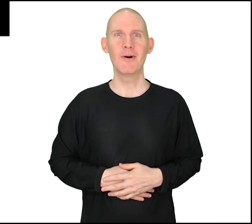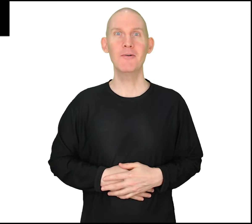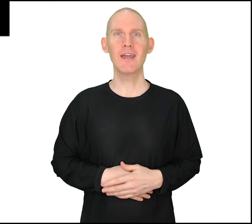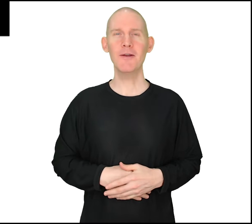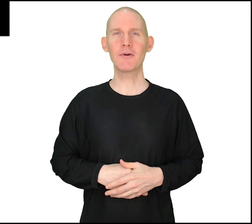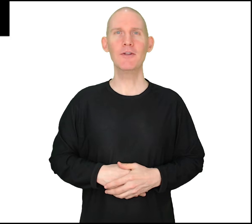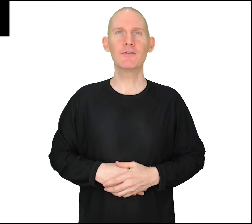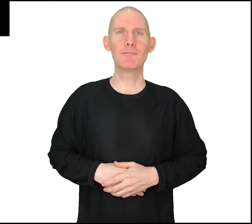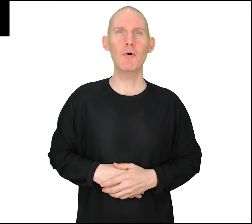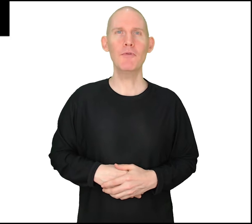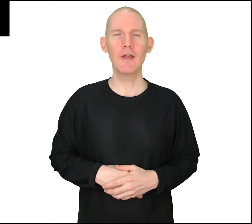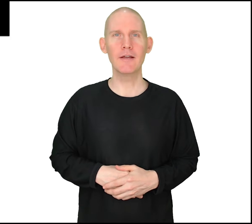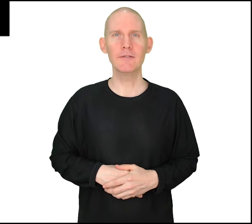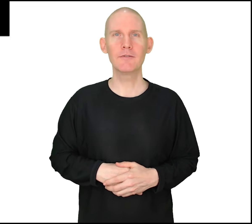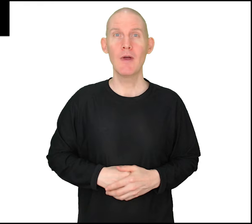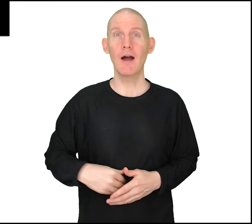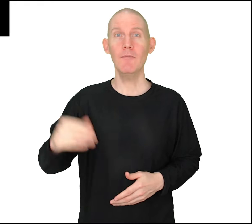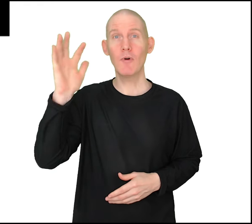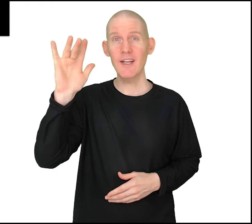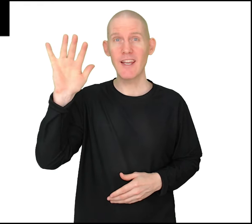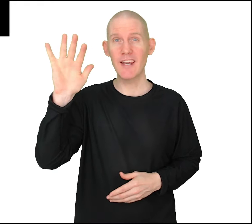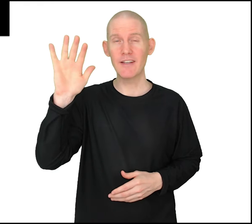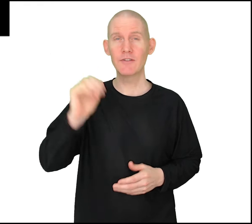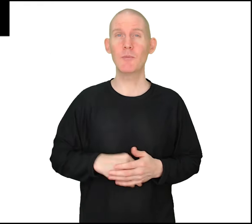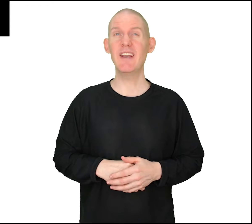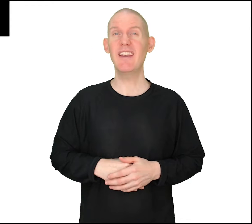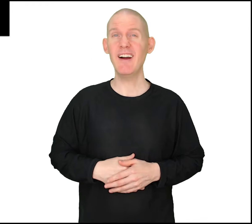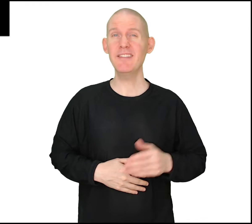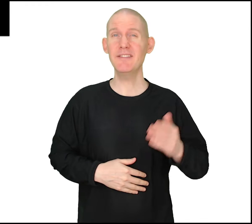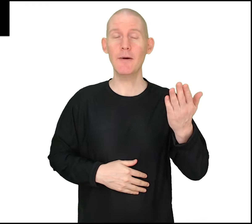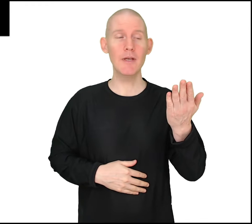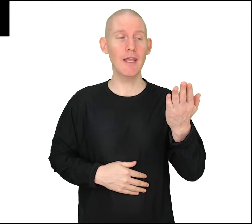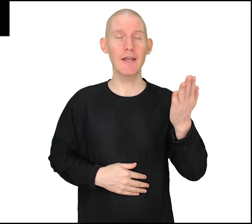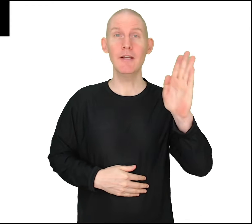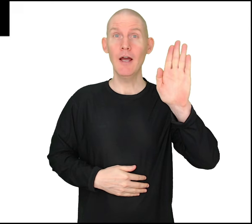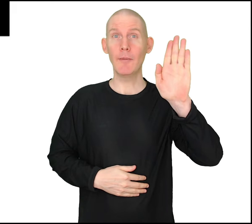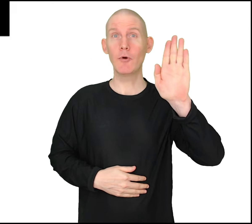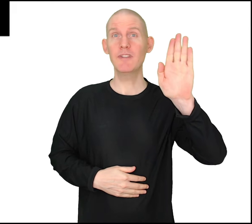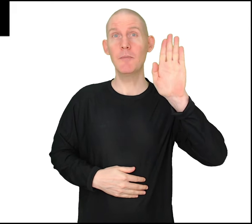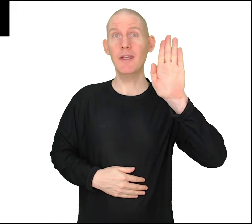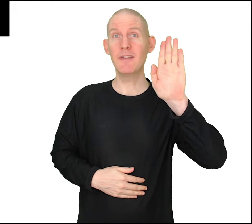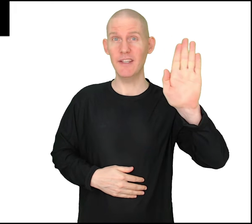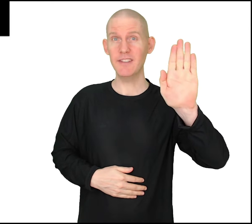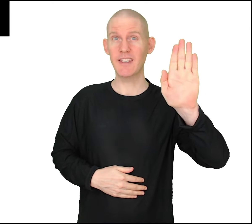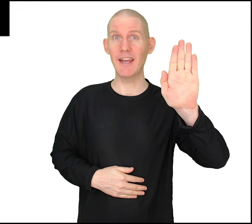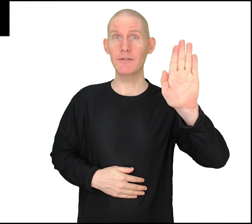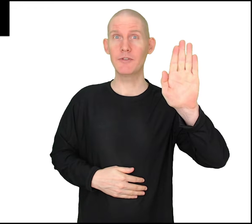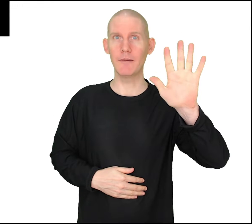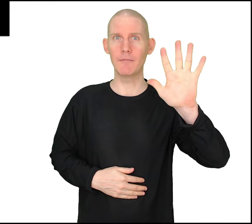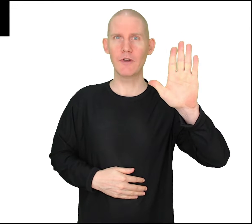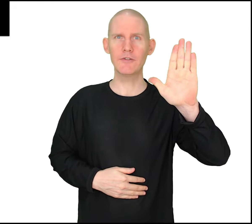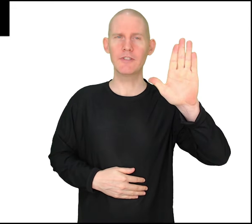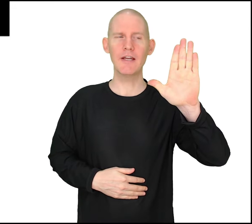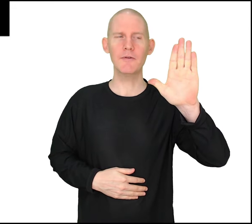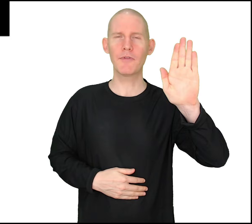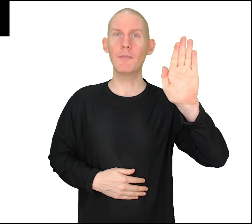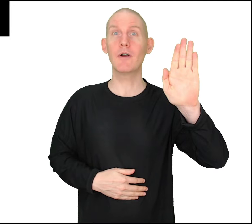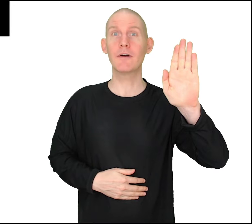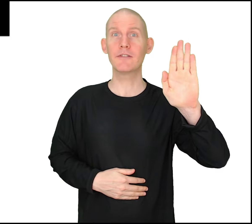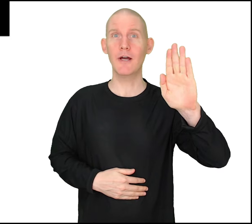Okay, we're going to use both hands. I'm right-handed, so my non-dominant hand, I'm going to make this hand shape. Fingers together, thumb alongside.